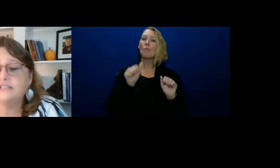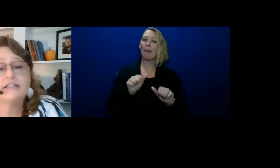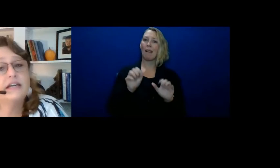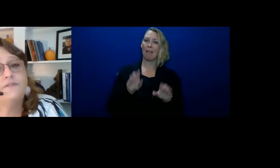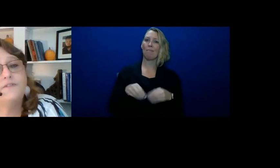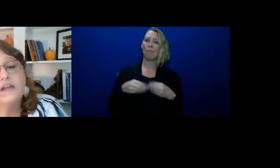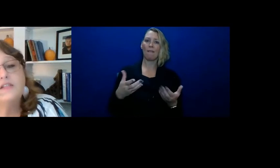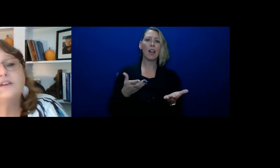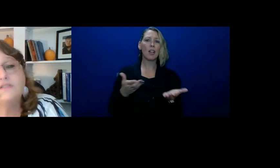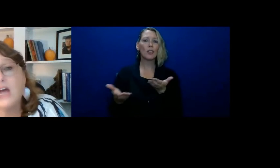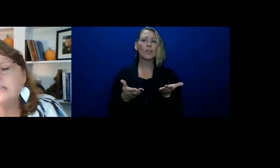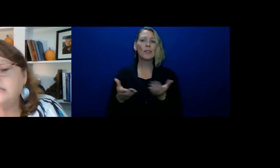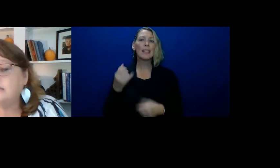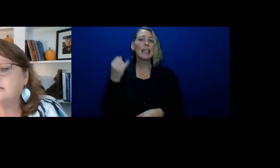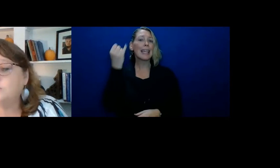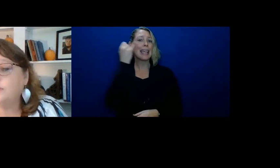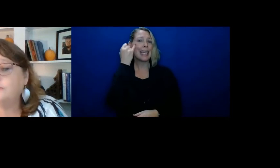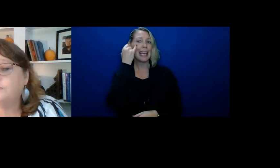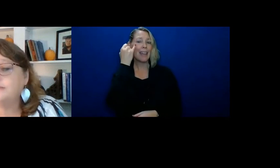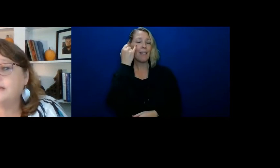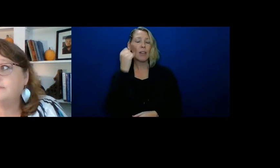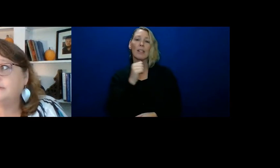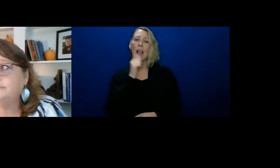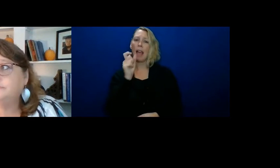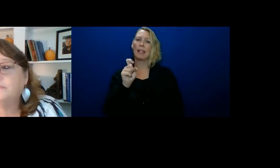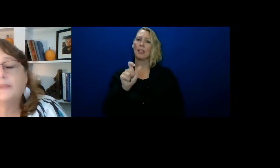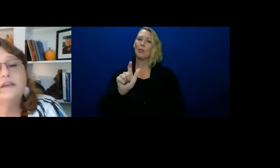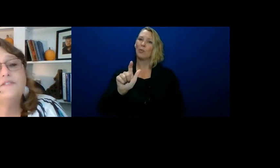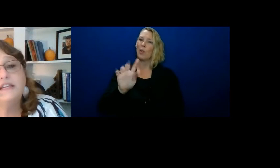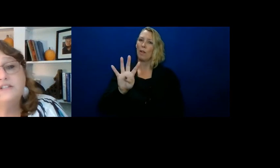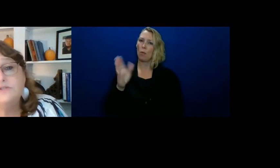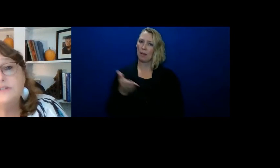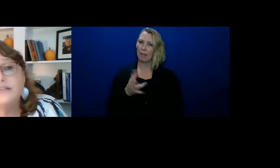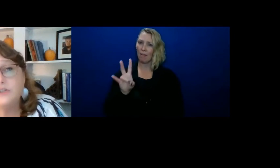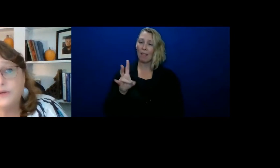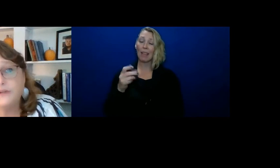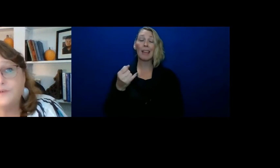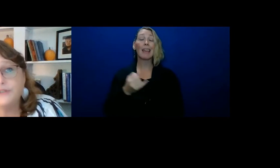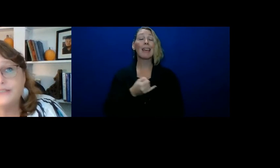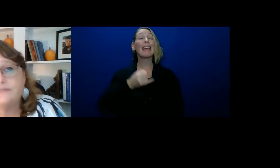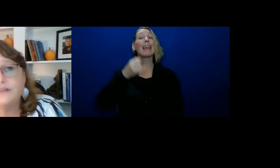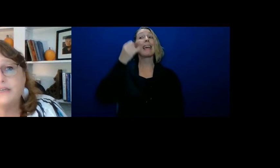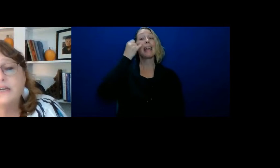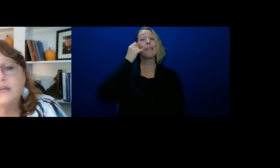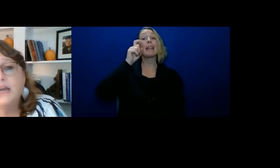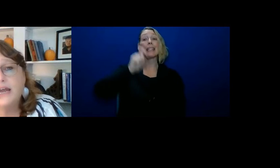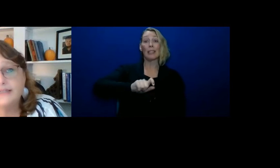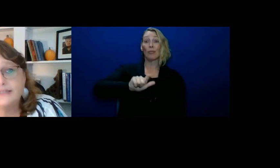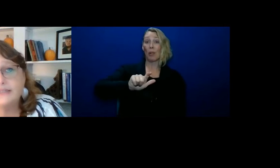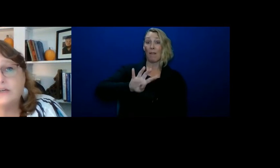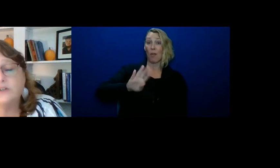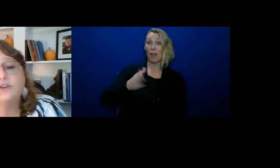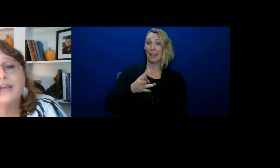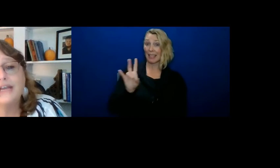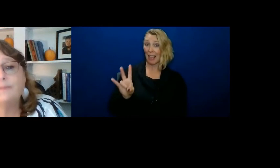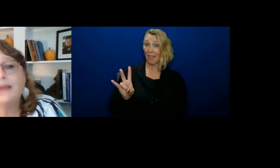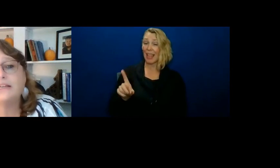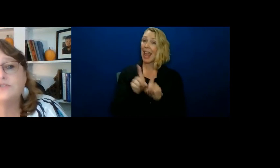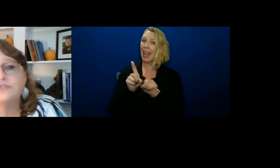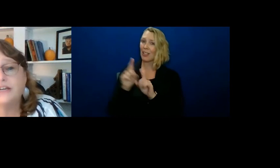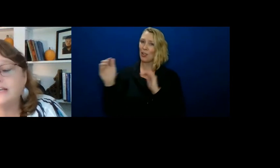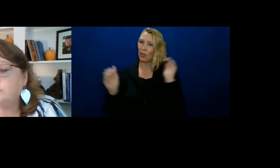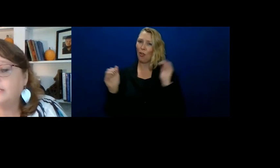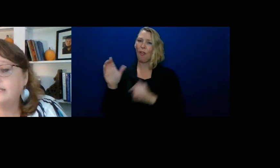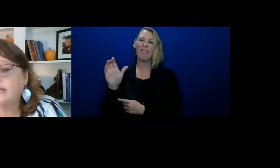services if they're not needing the 24-7. If they do need 24-7 as an adult, your case